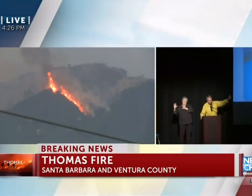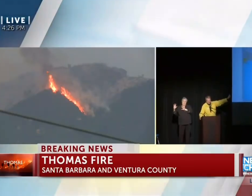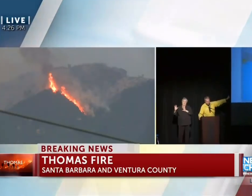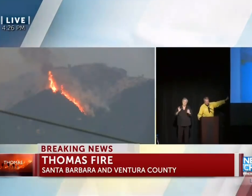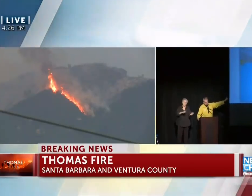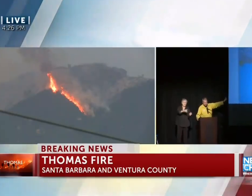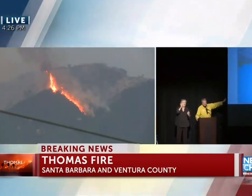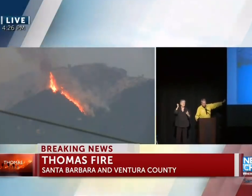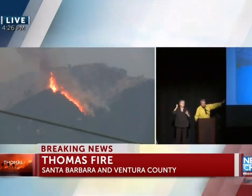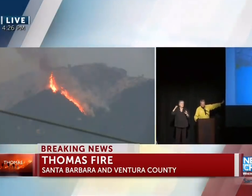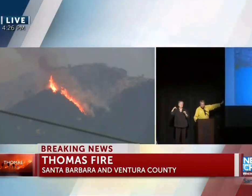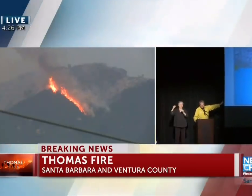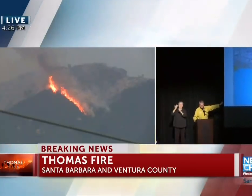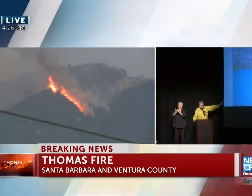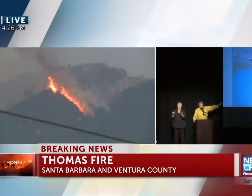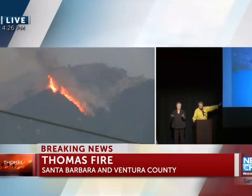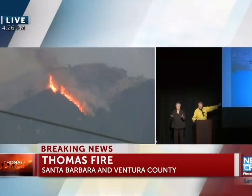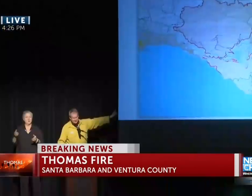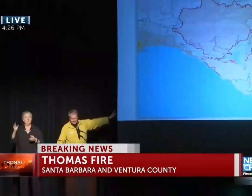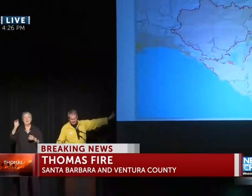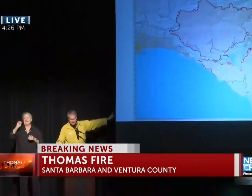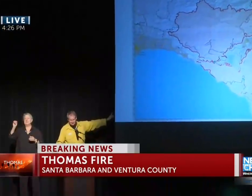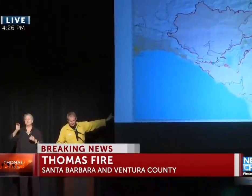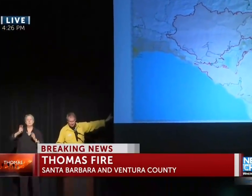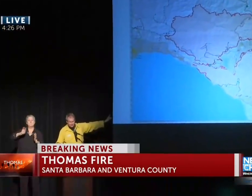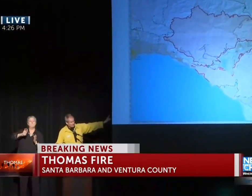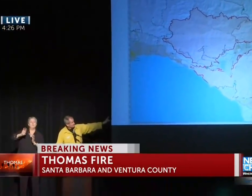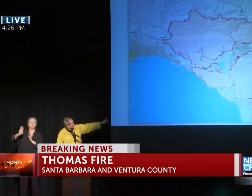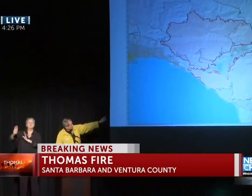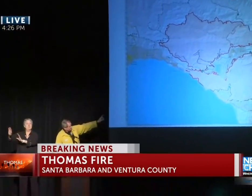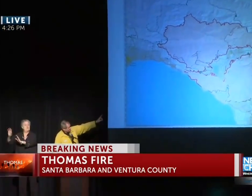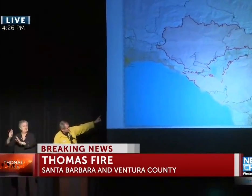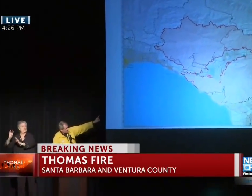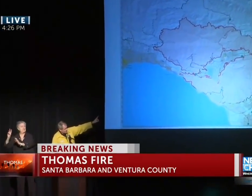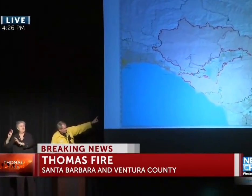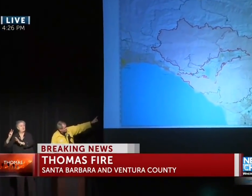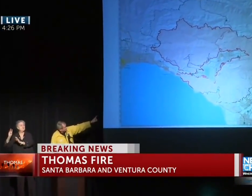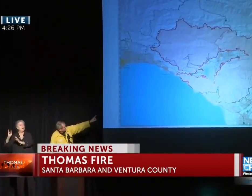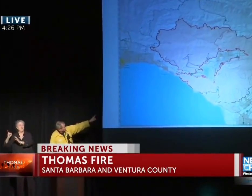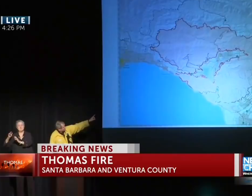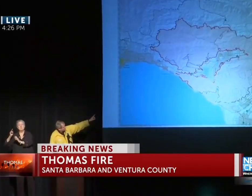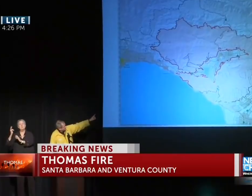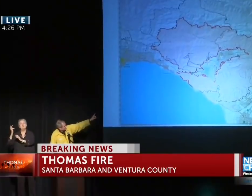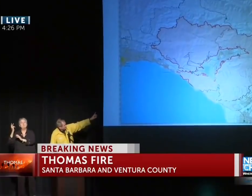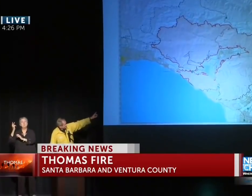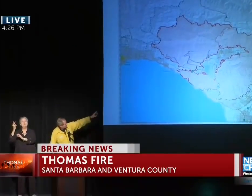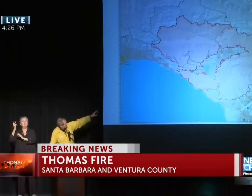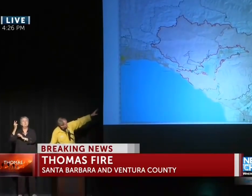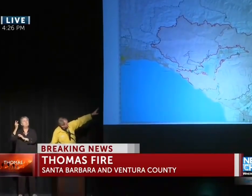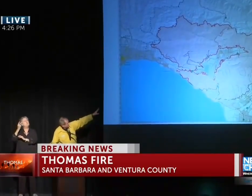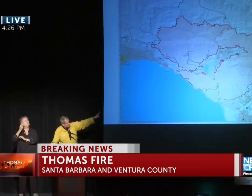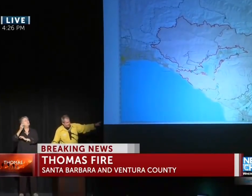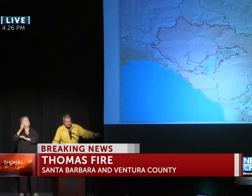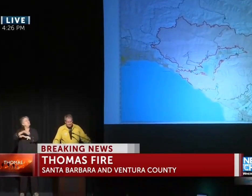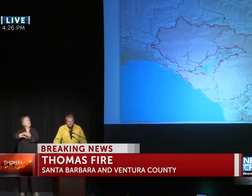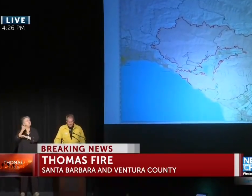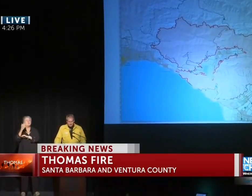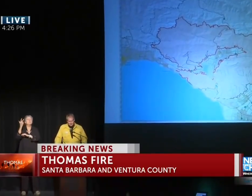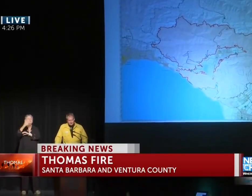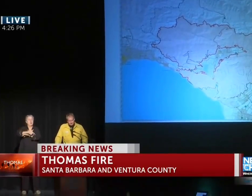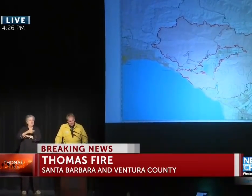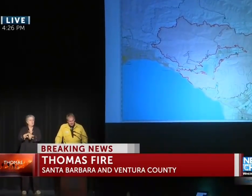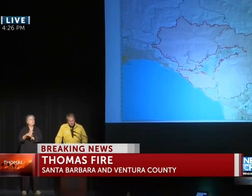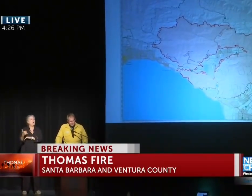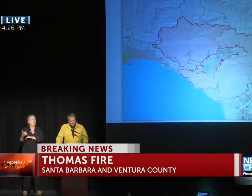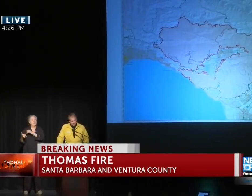fast. It came over here, that east wind pushed it 6 miles. I didn't think it could do that 3 nights ago now. And